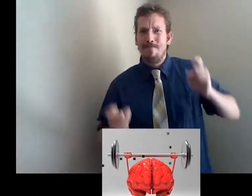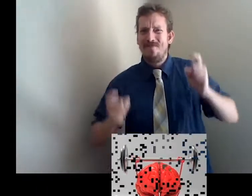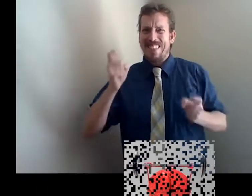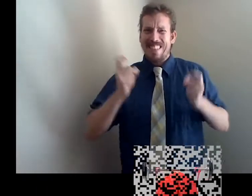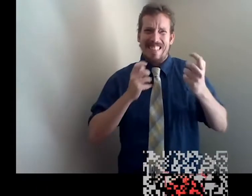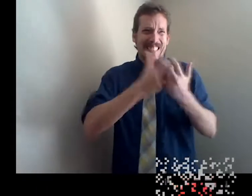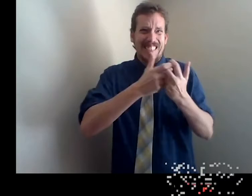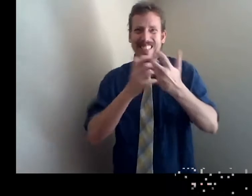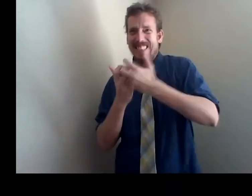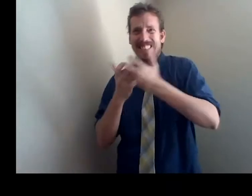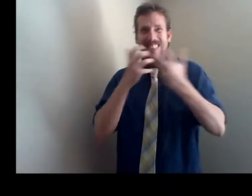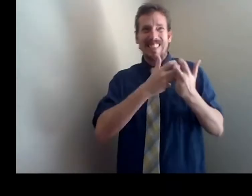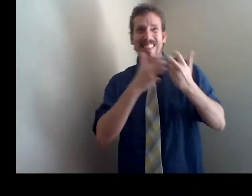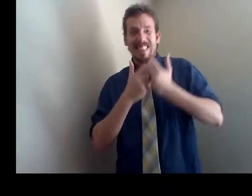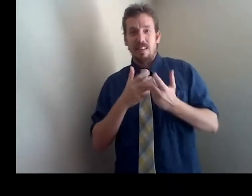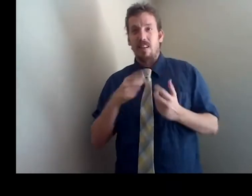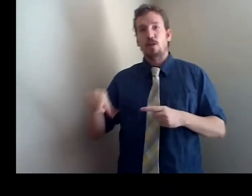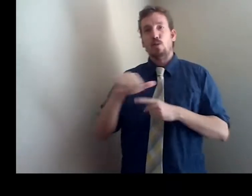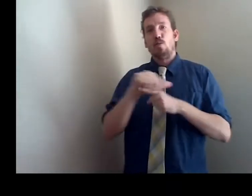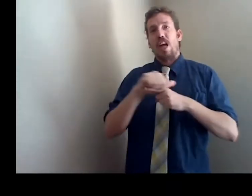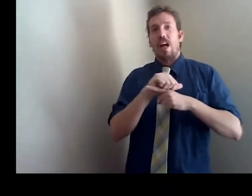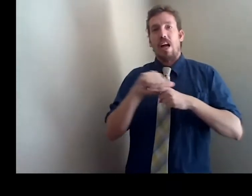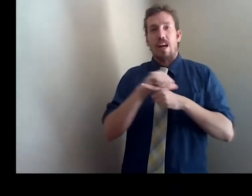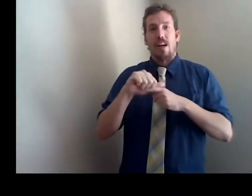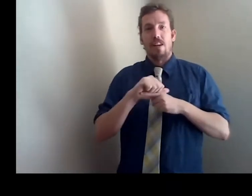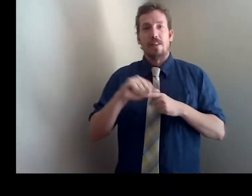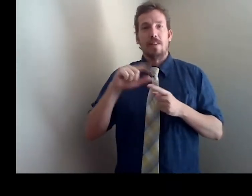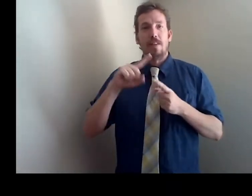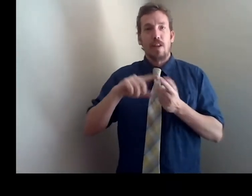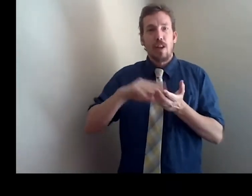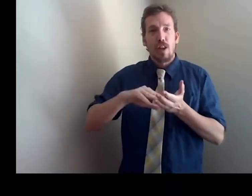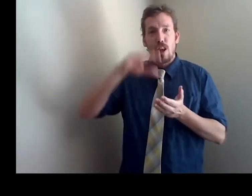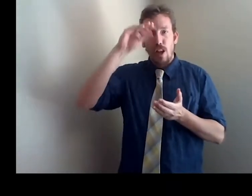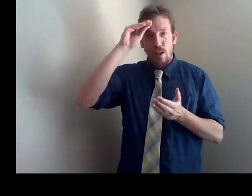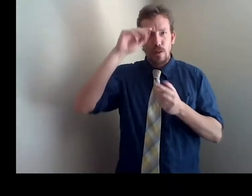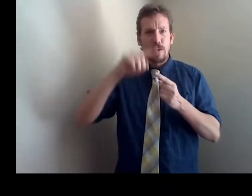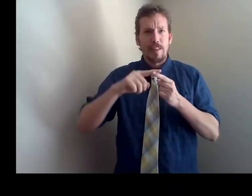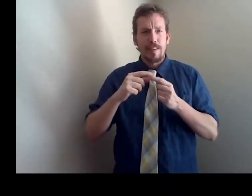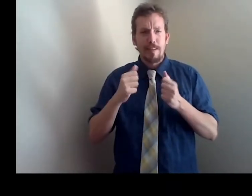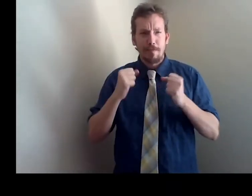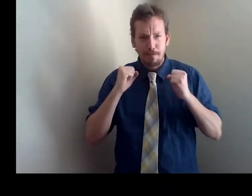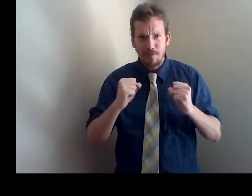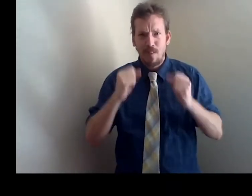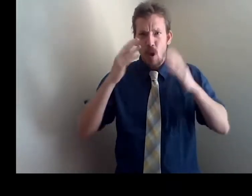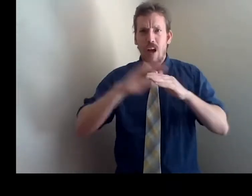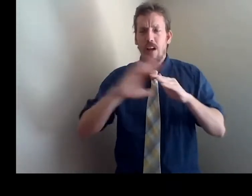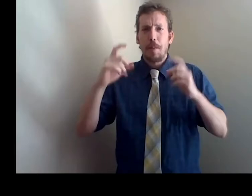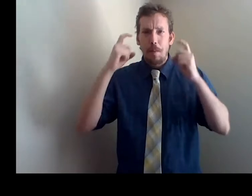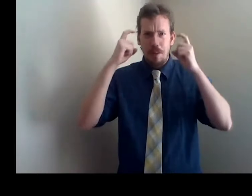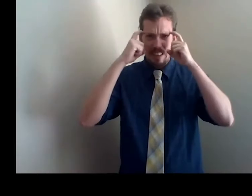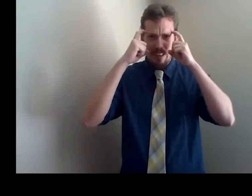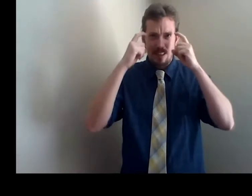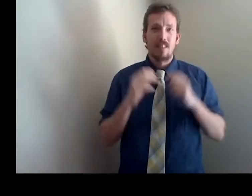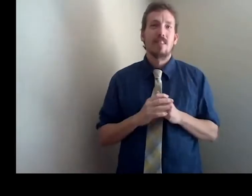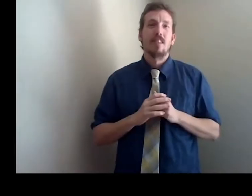scorching, in the middle of the night, early morning, having to adapt your body to fit the extreme.